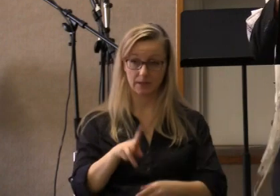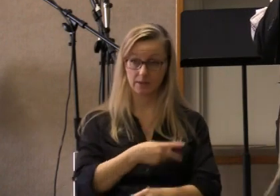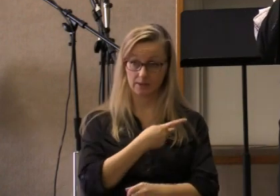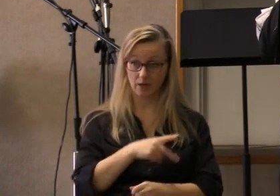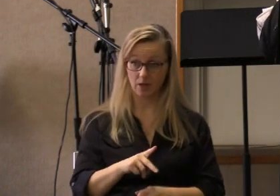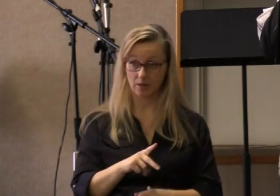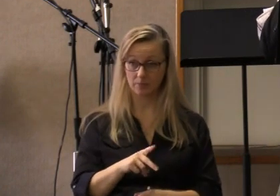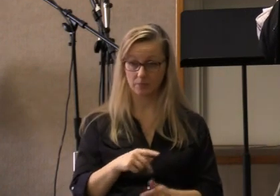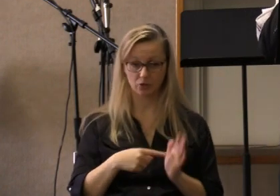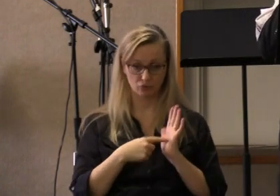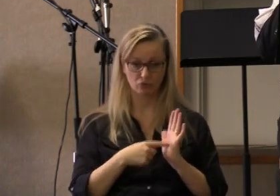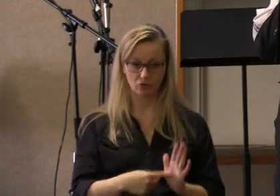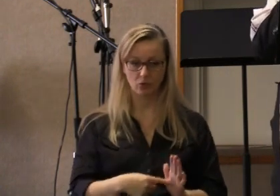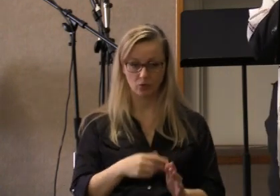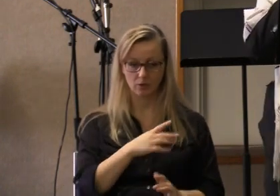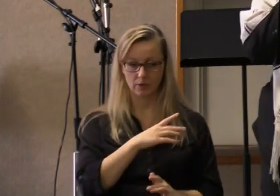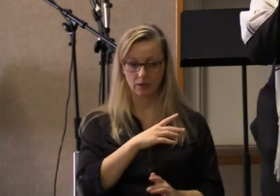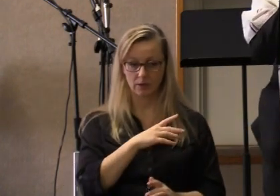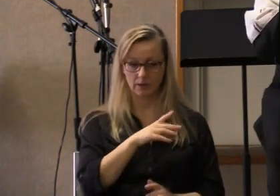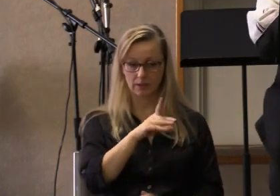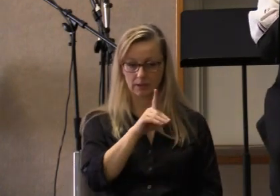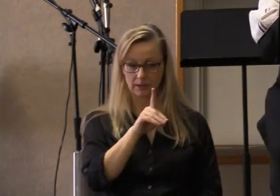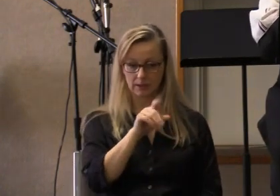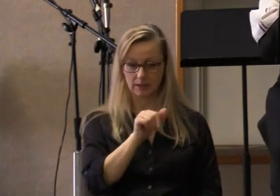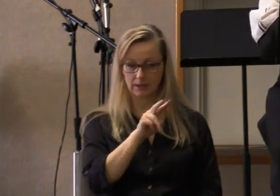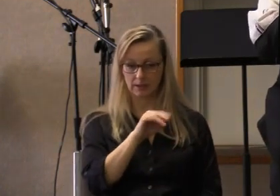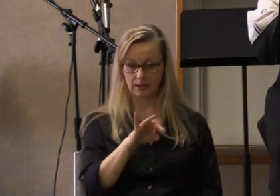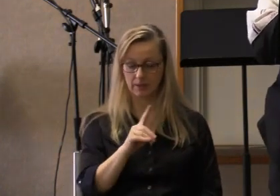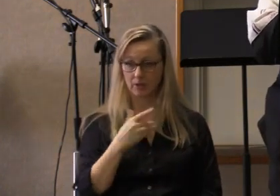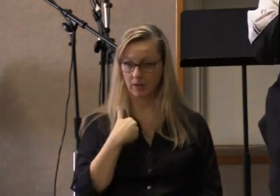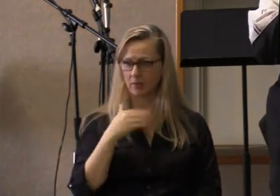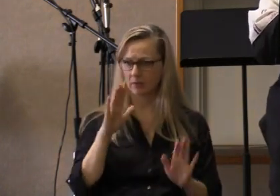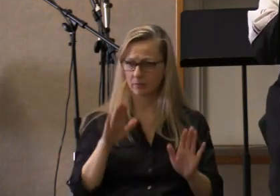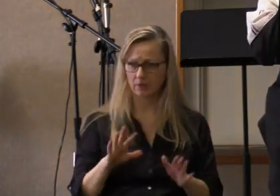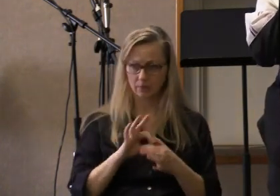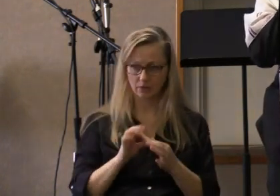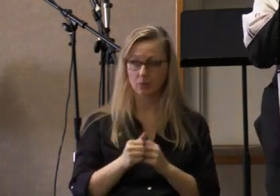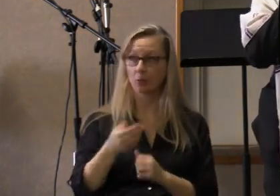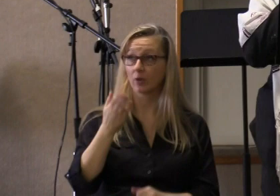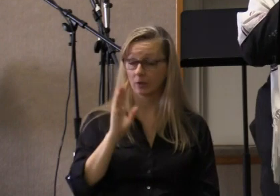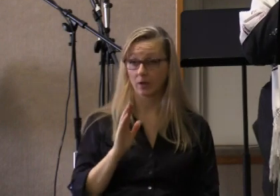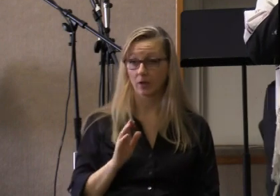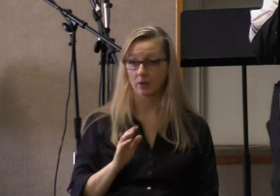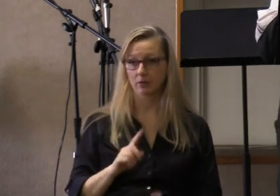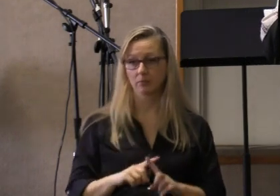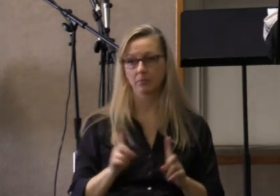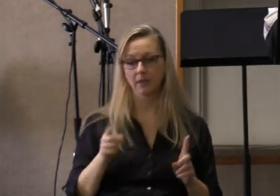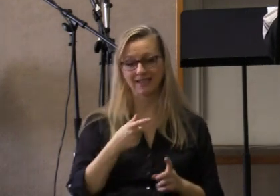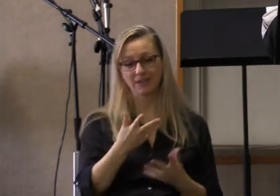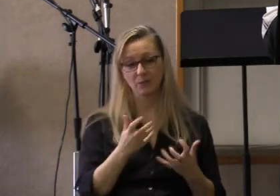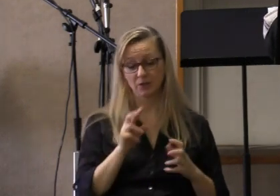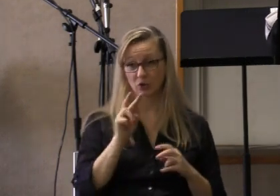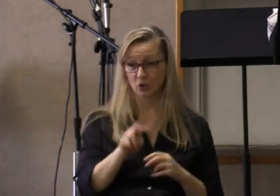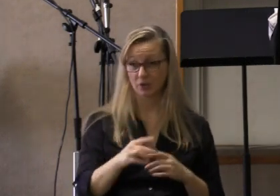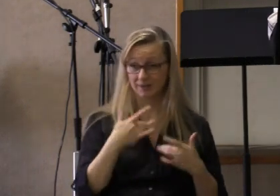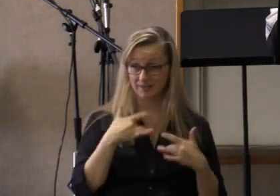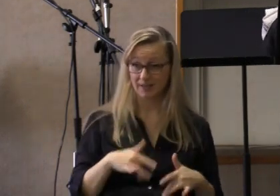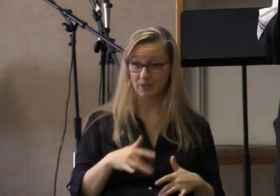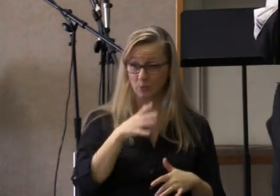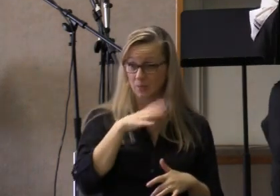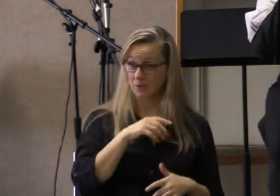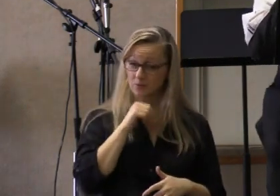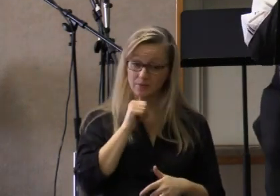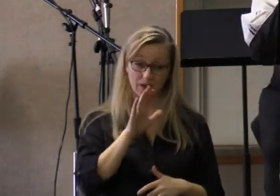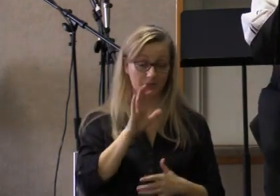he had a great relationship with God. However, he also wanted to look at a naked woman who was not his